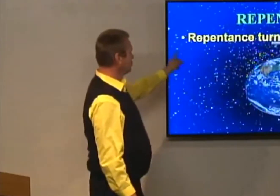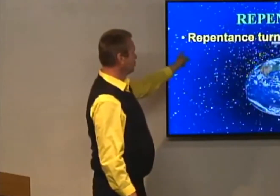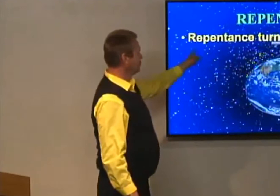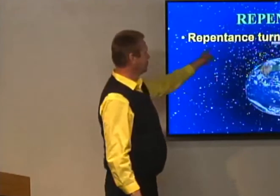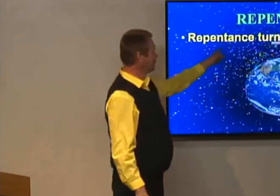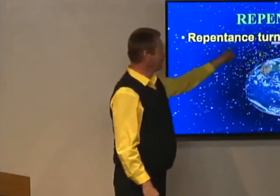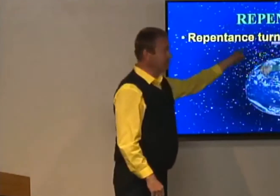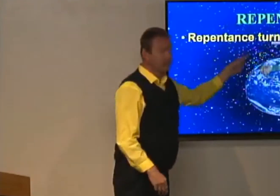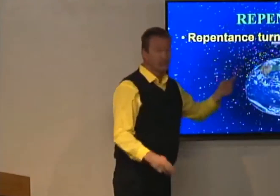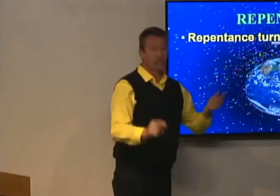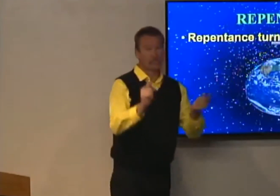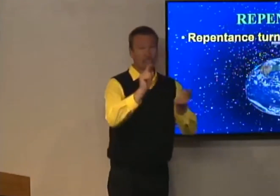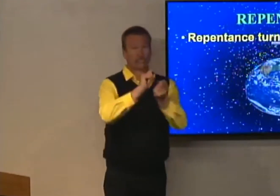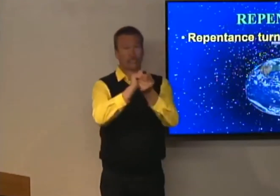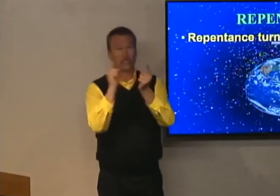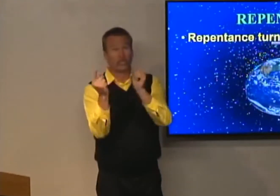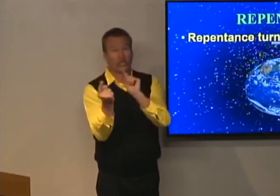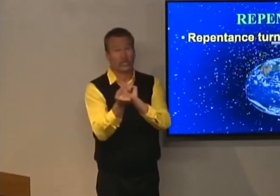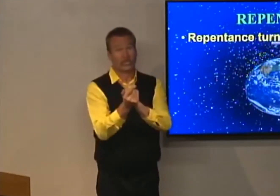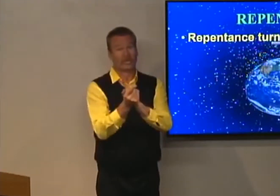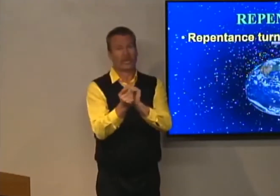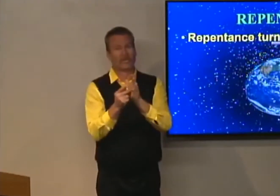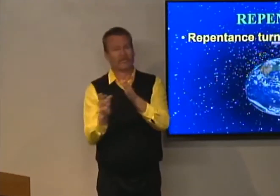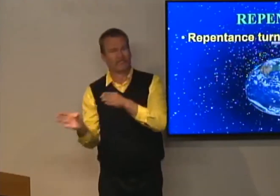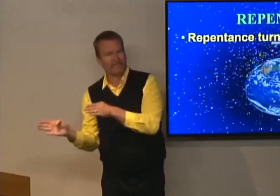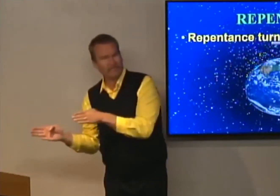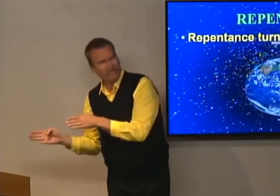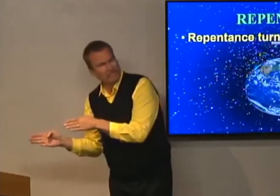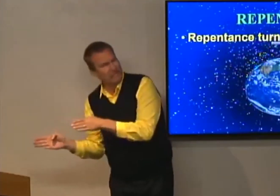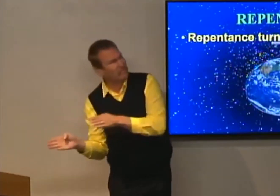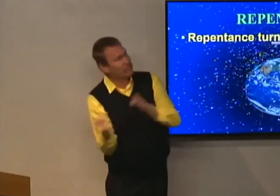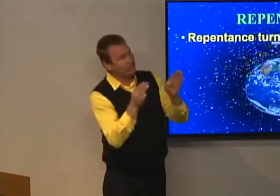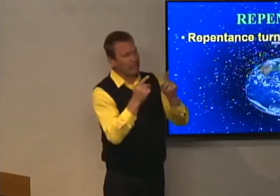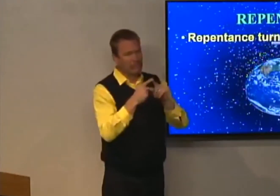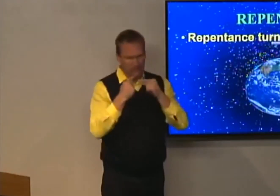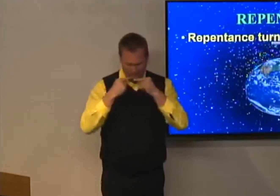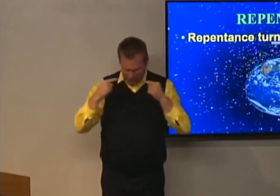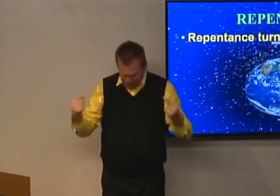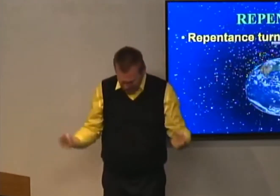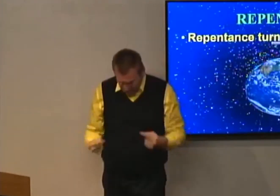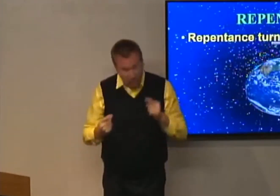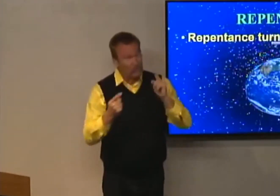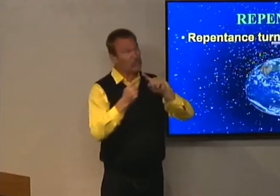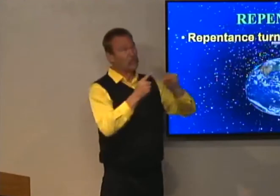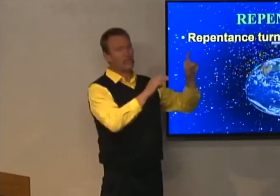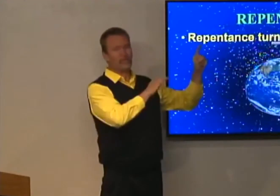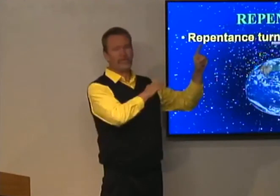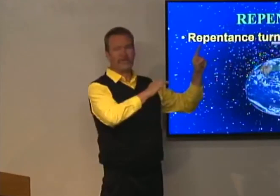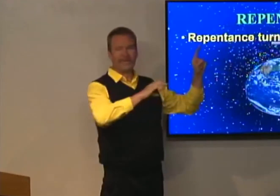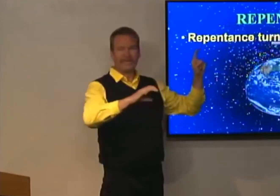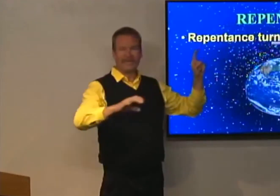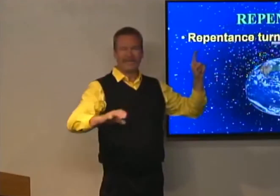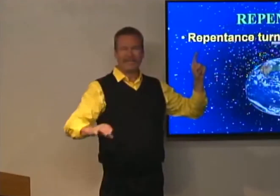quickly. The idea of repentance means to turn from sin to